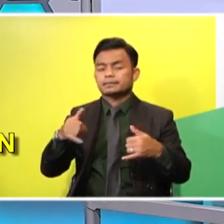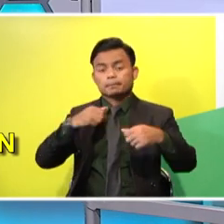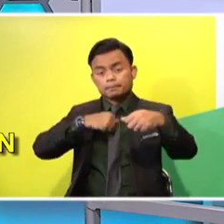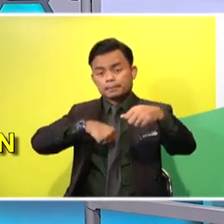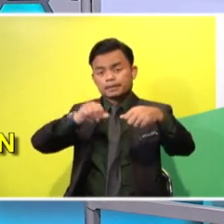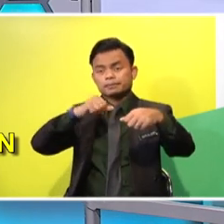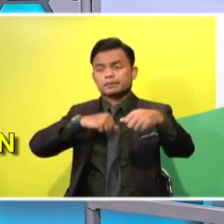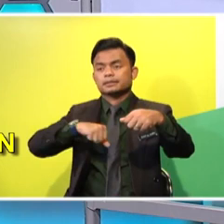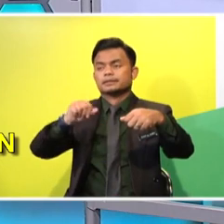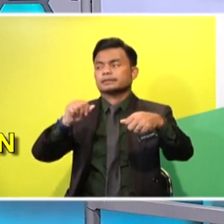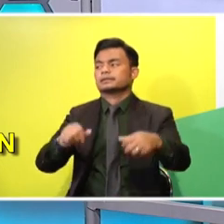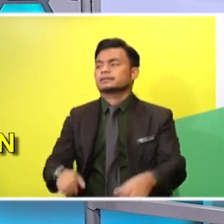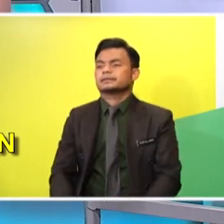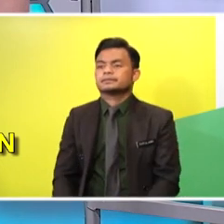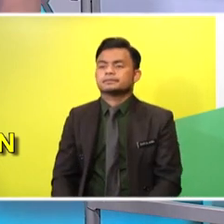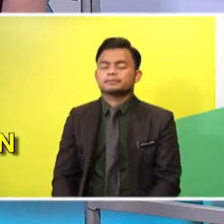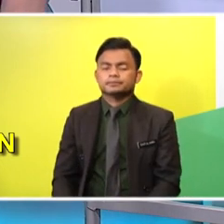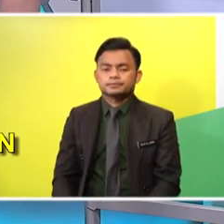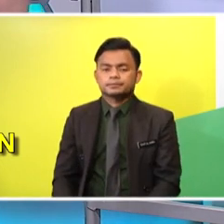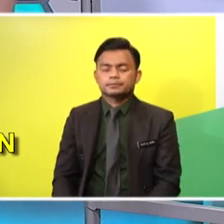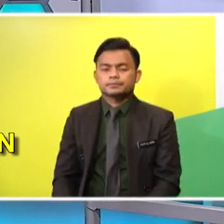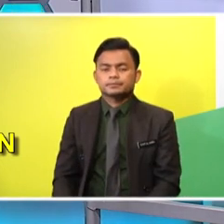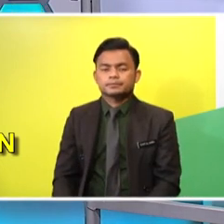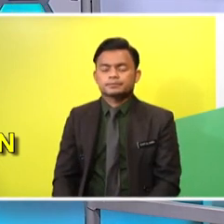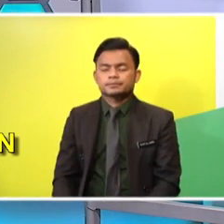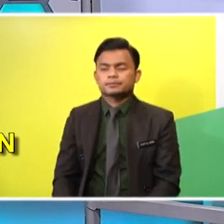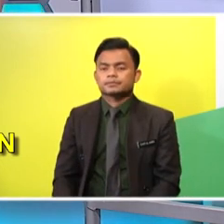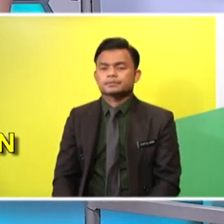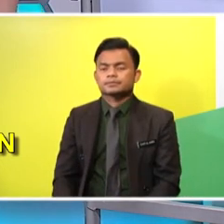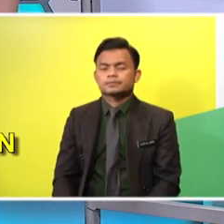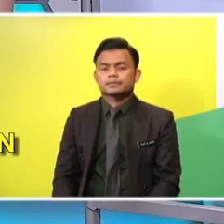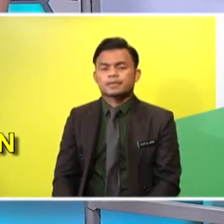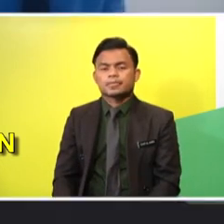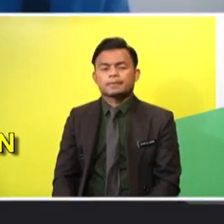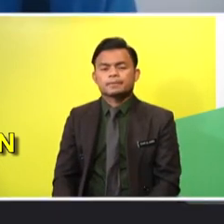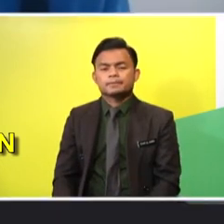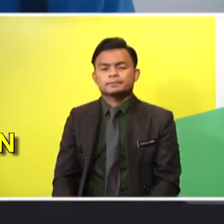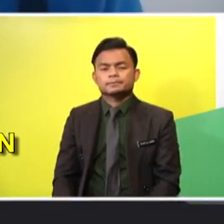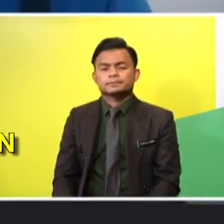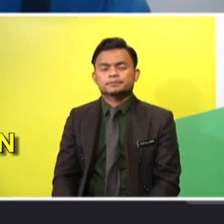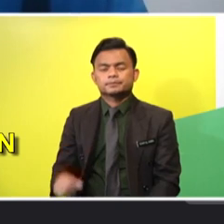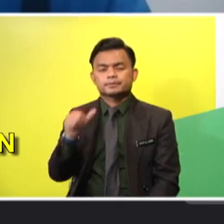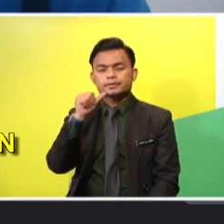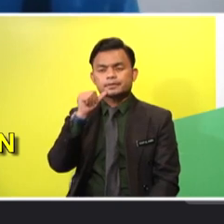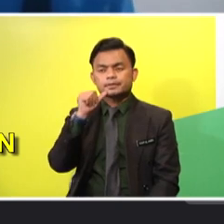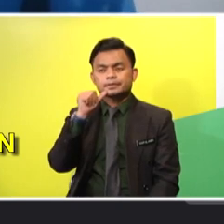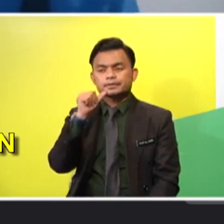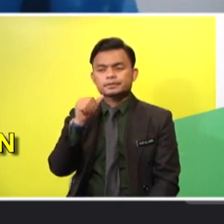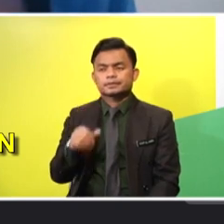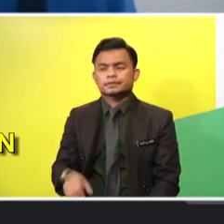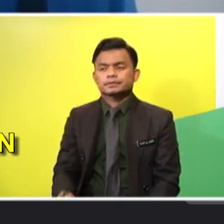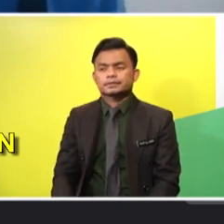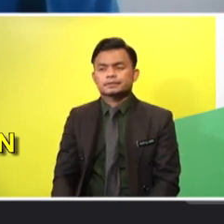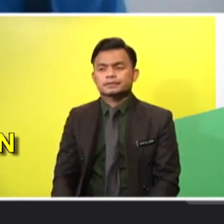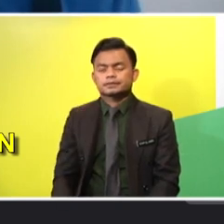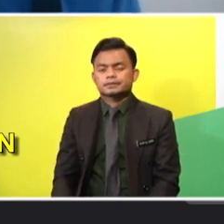badminton. All right. Okay. Yeah, Anis. Okay, Anis, can you give